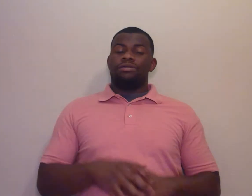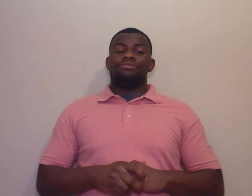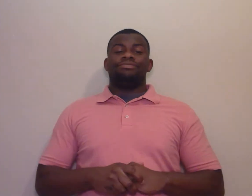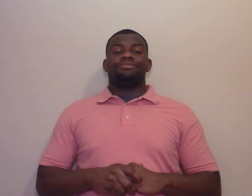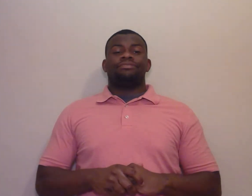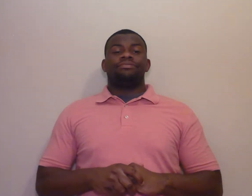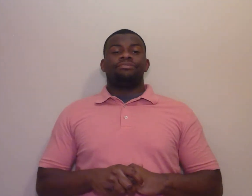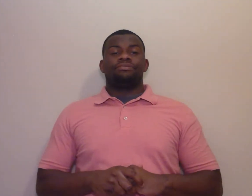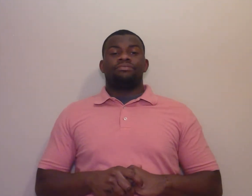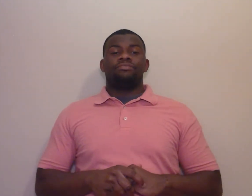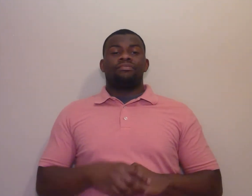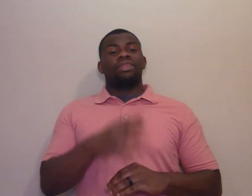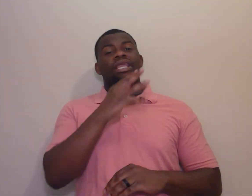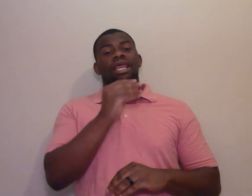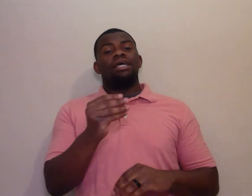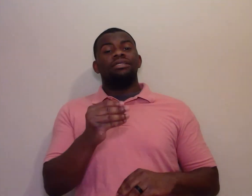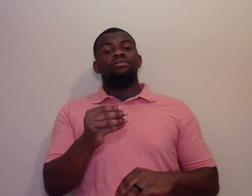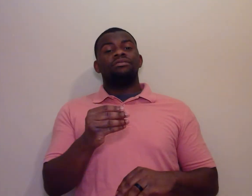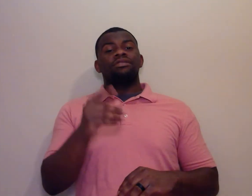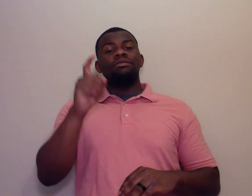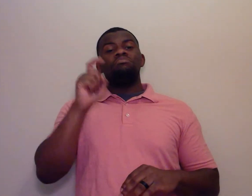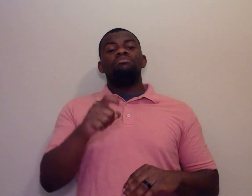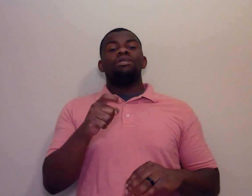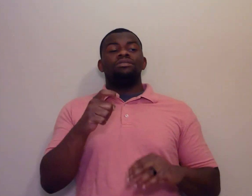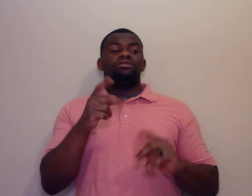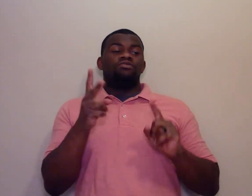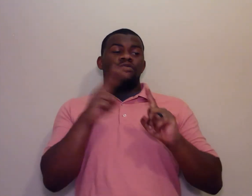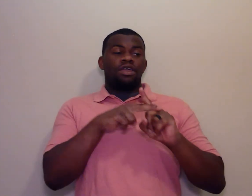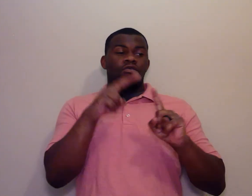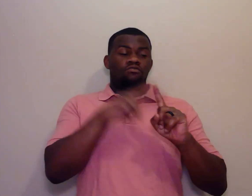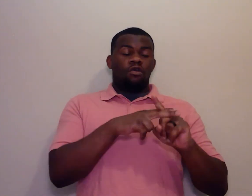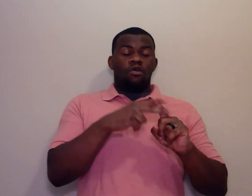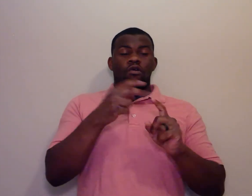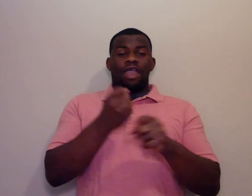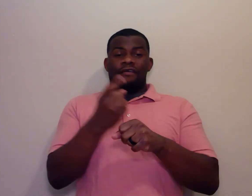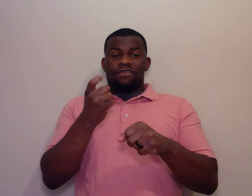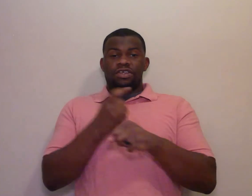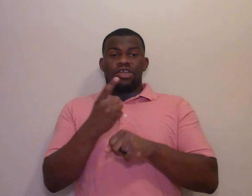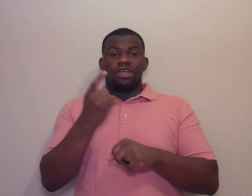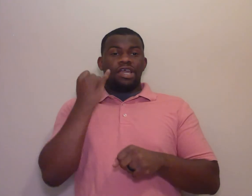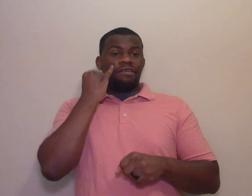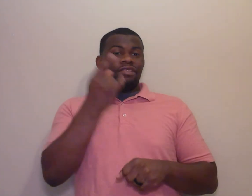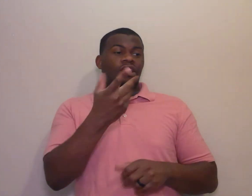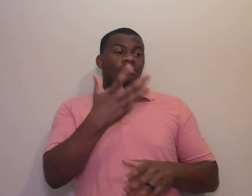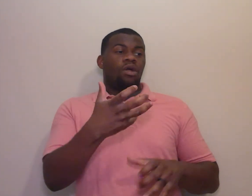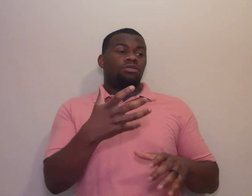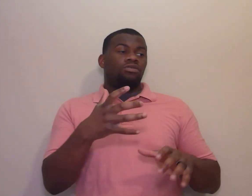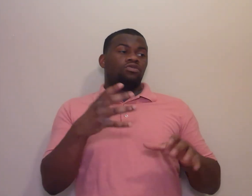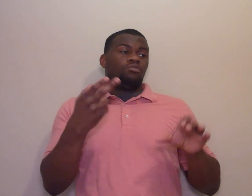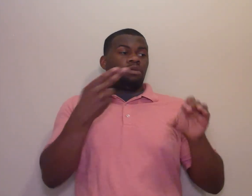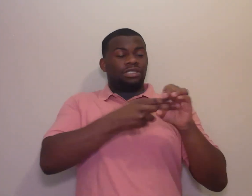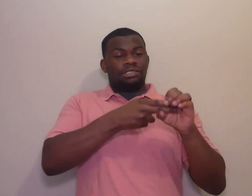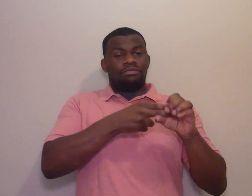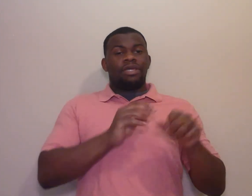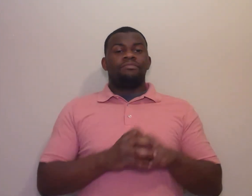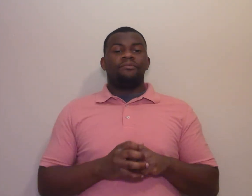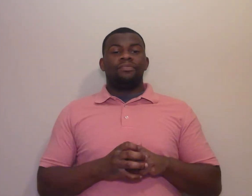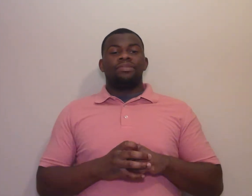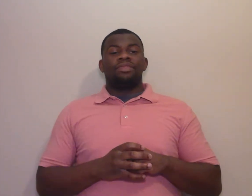hire and must re-enroll every year they want to participate. Annual enrollment for the new plan year takes place in the